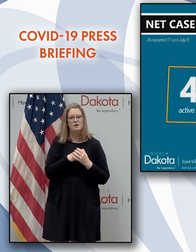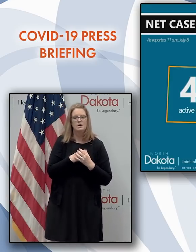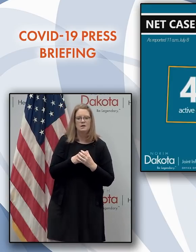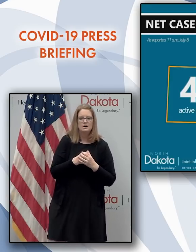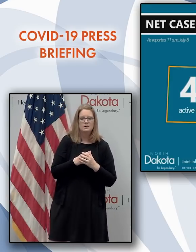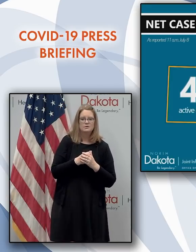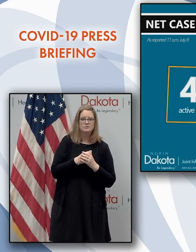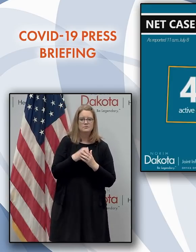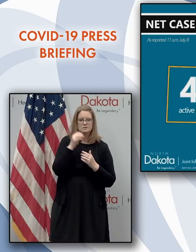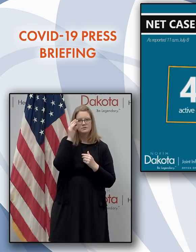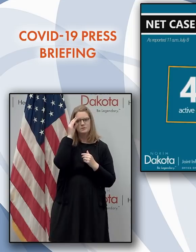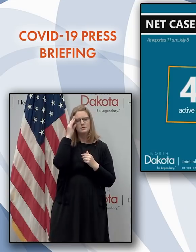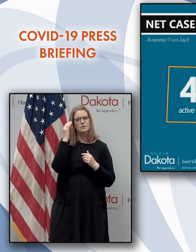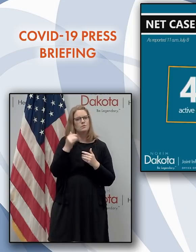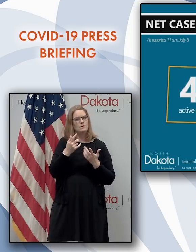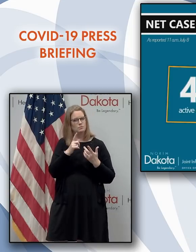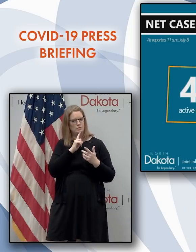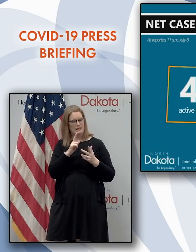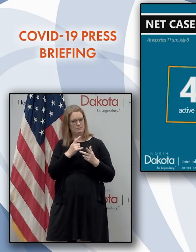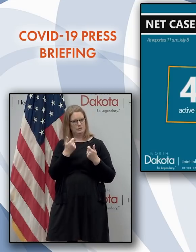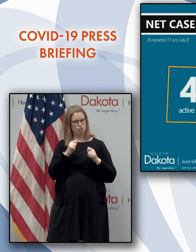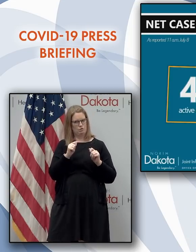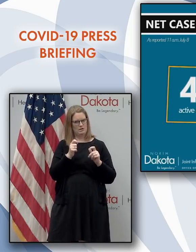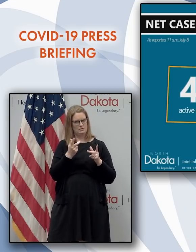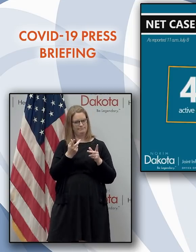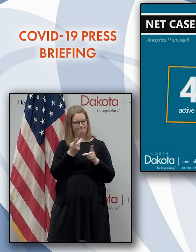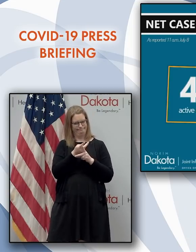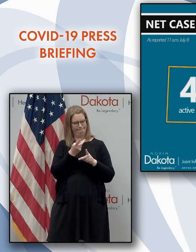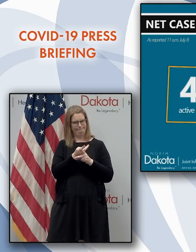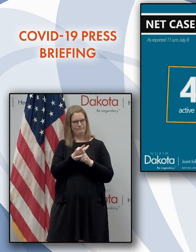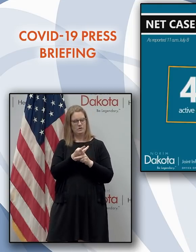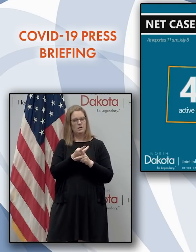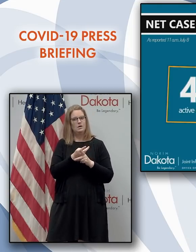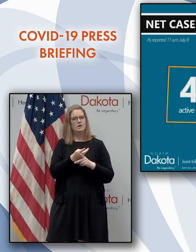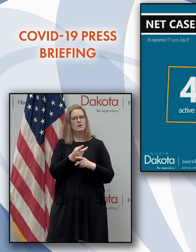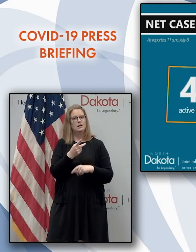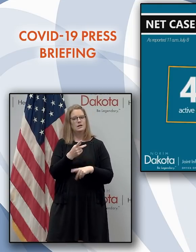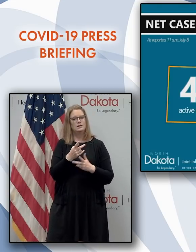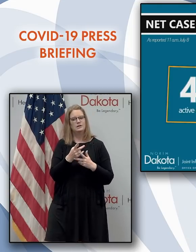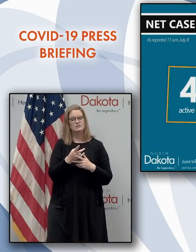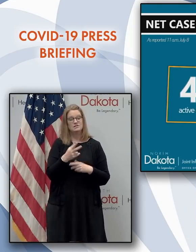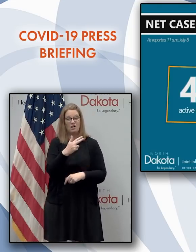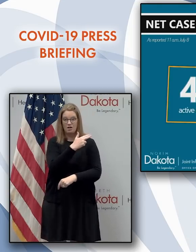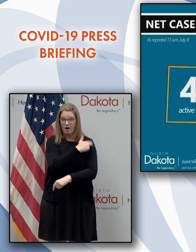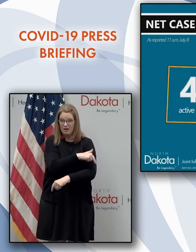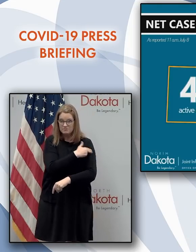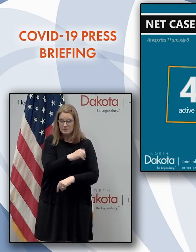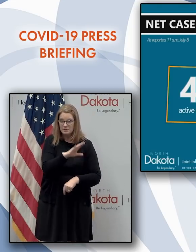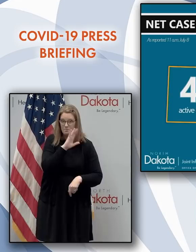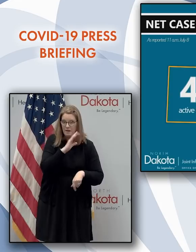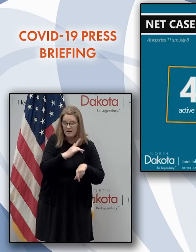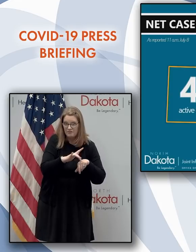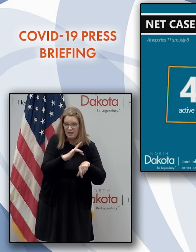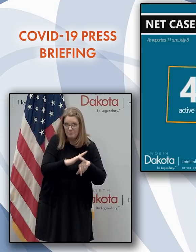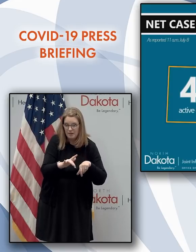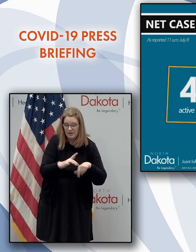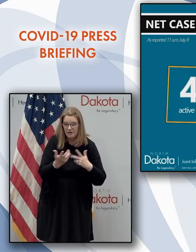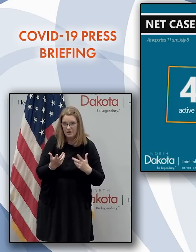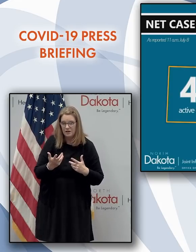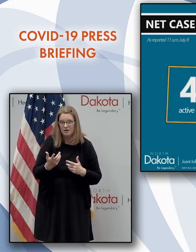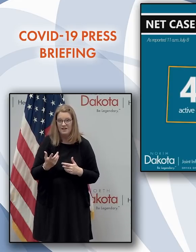Currently, of course, one of the things we've been trying to manage throughout this whole process is our hospital capacity. At our peak, we